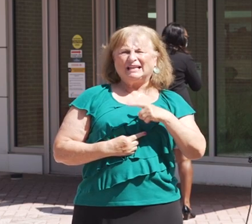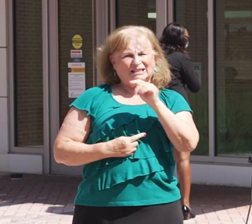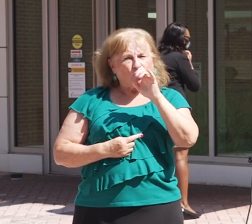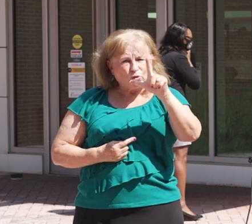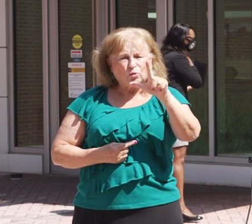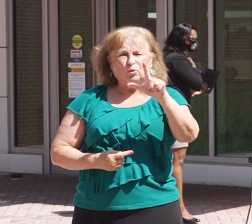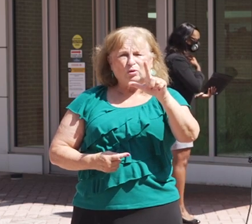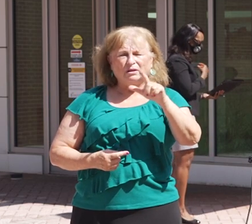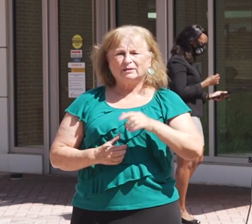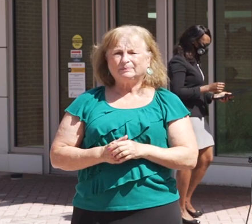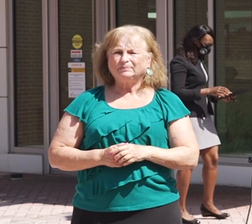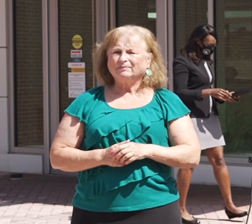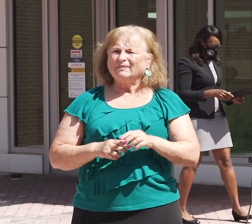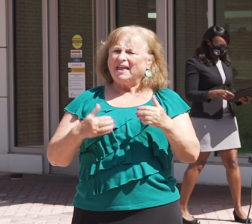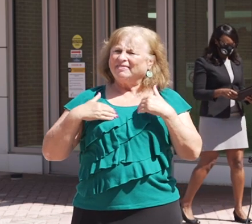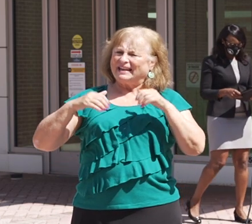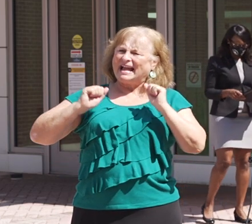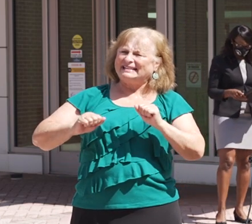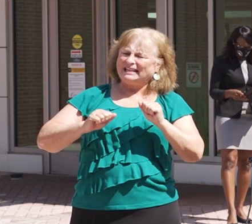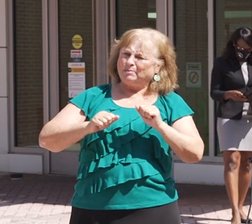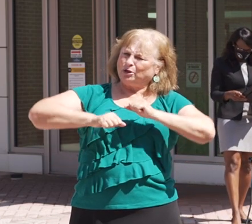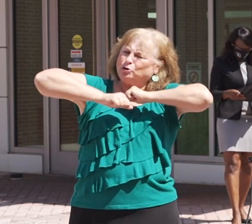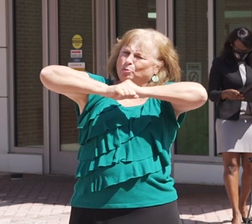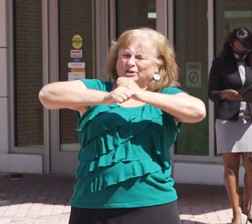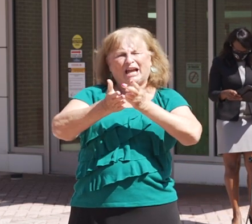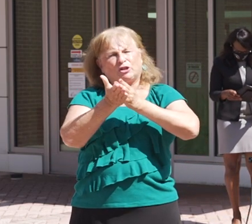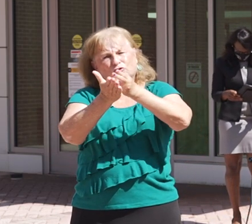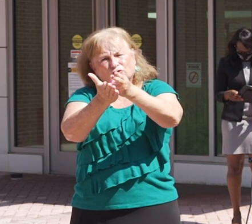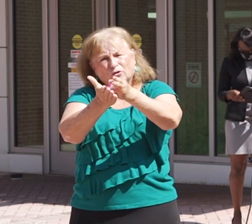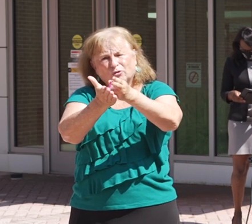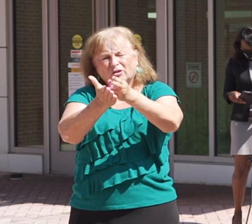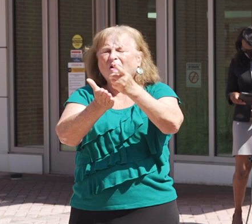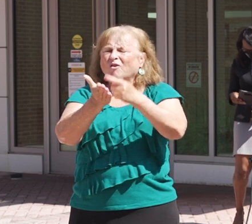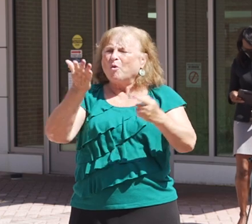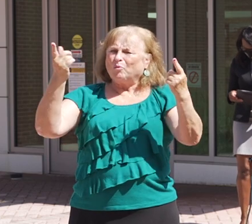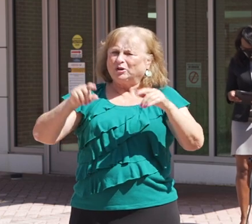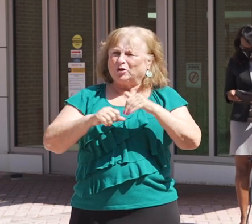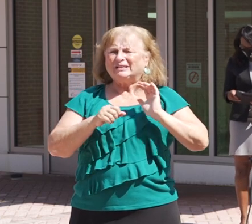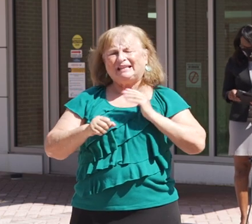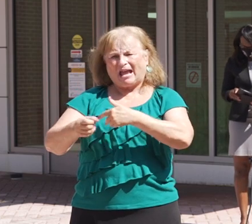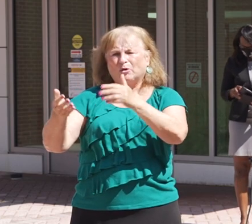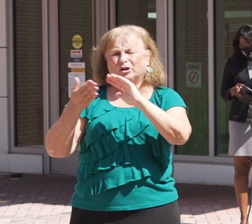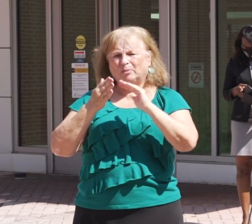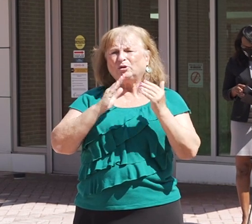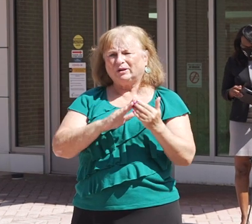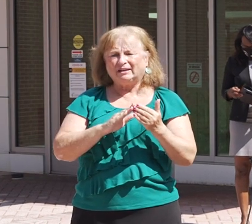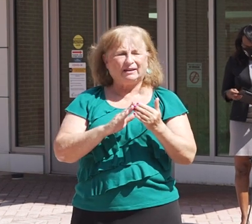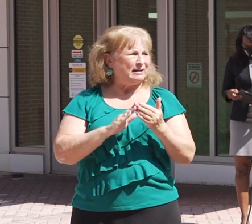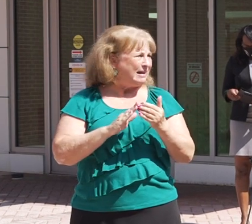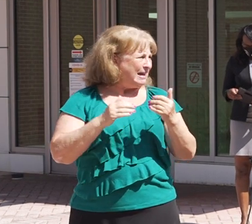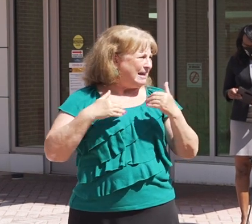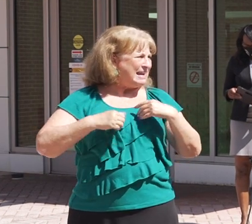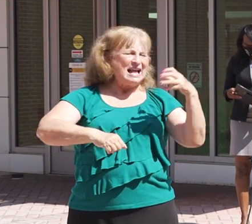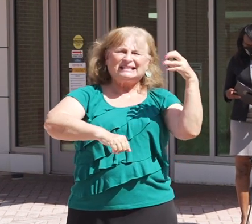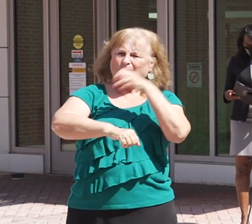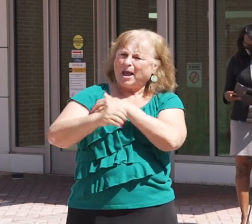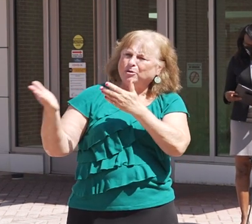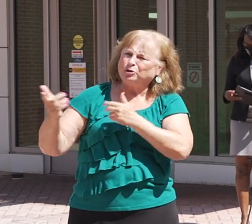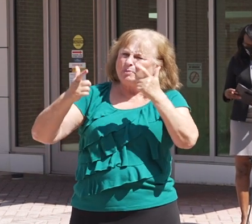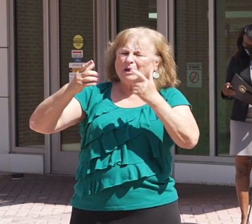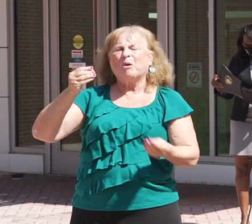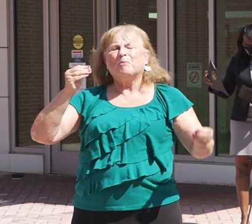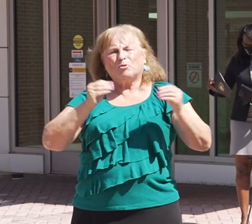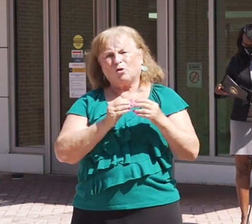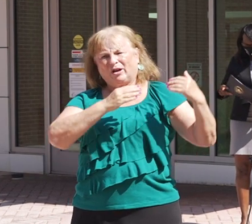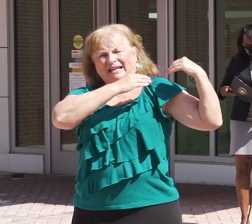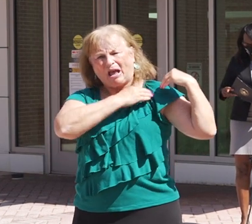tool that has the ability to protect the truth of what occurs in our community. It has the power to bring greater